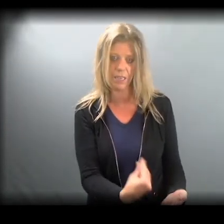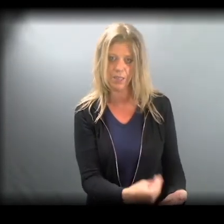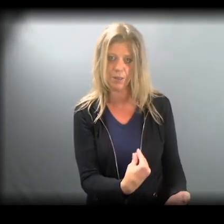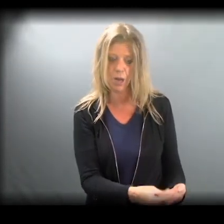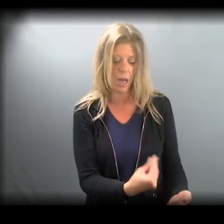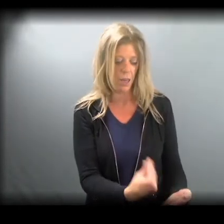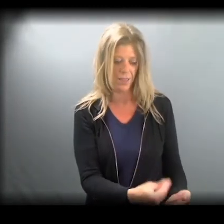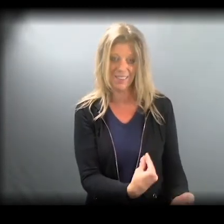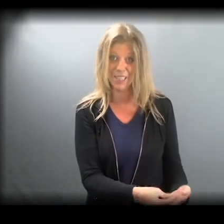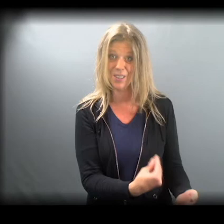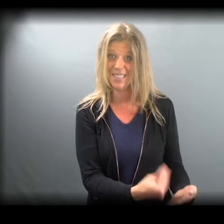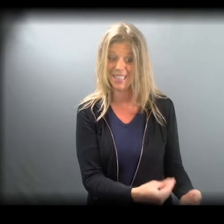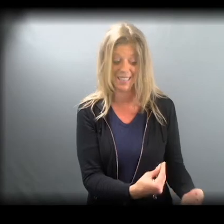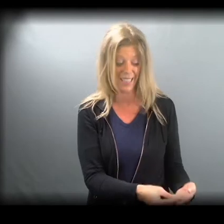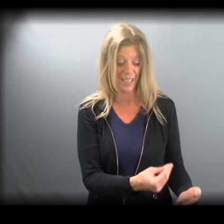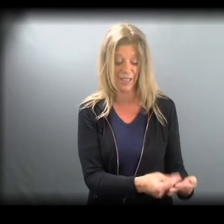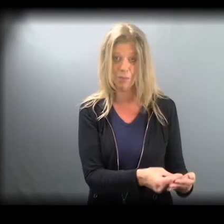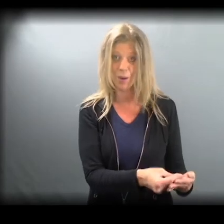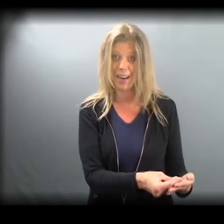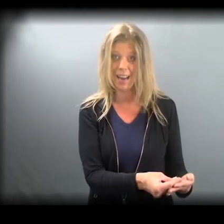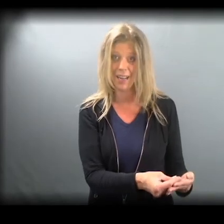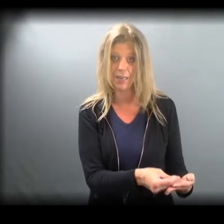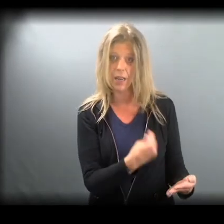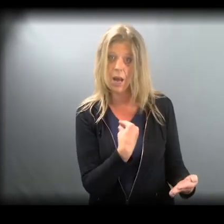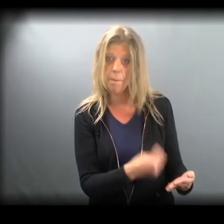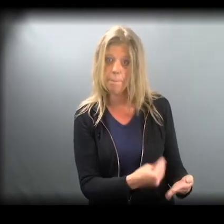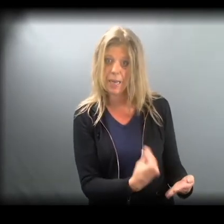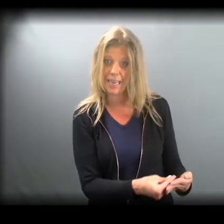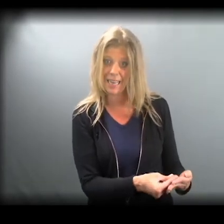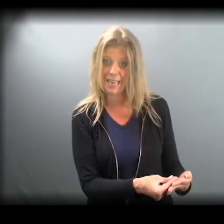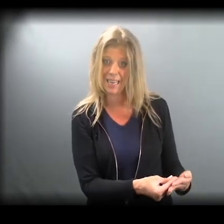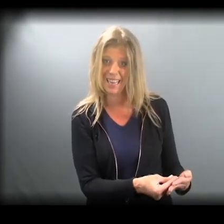to do this in your support hand. Money.